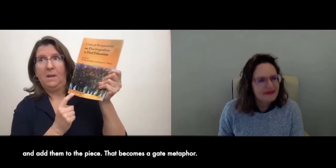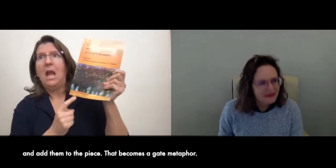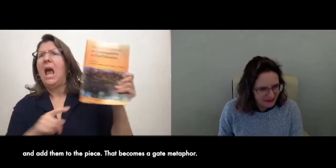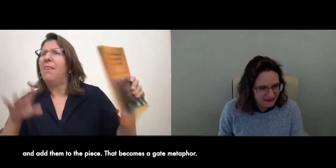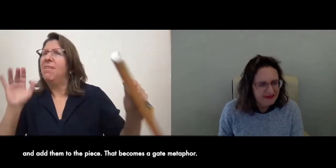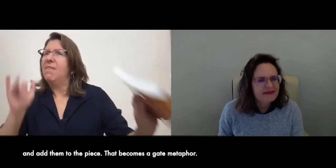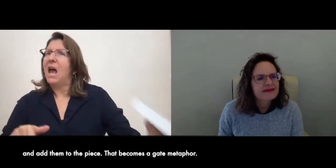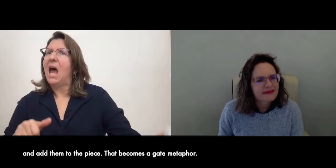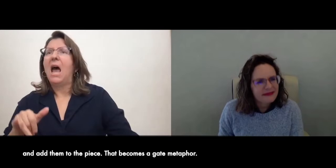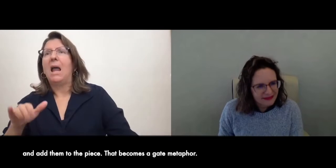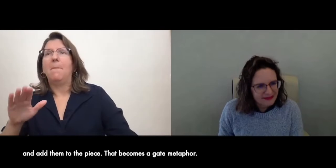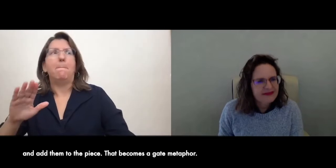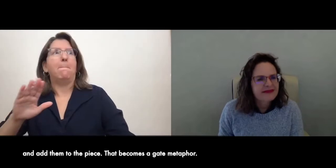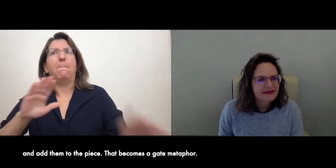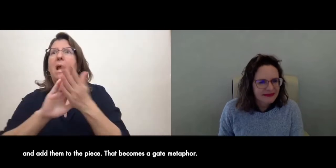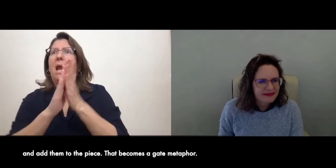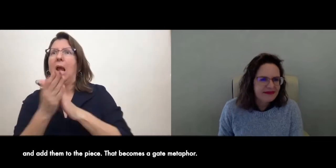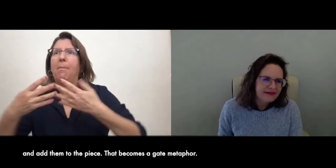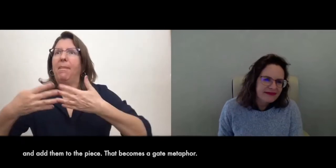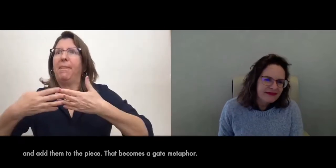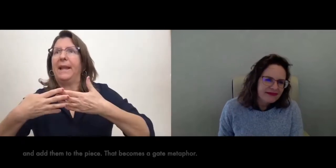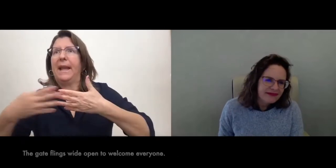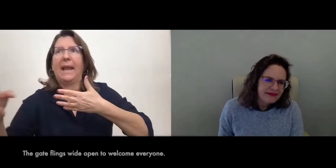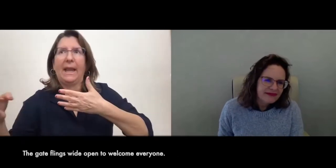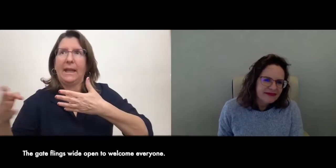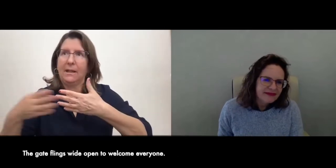That becomes a gate metaphor.